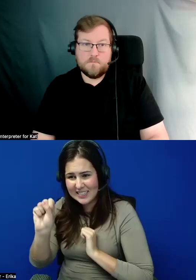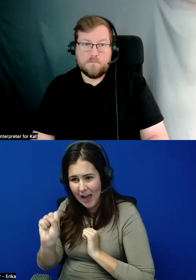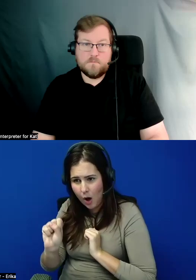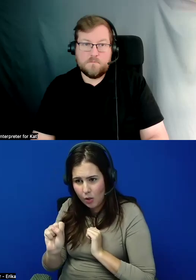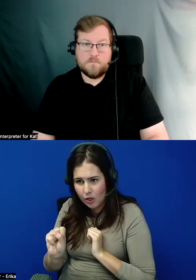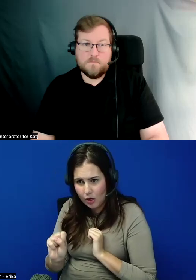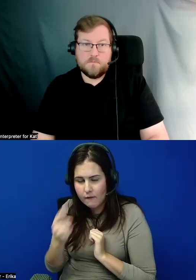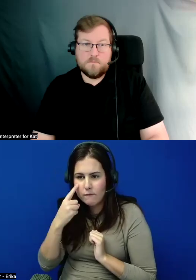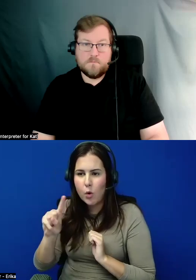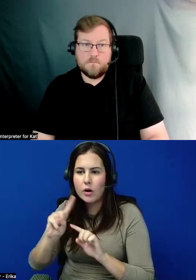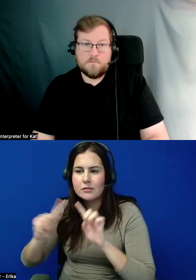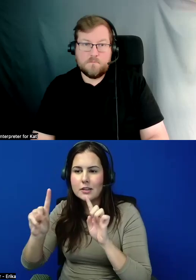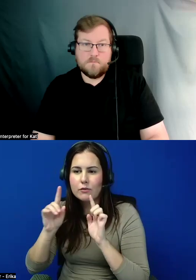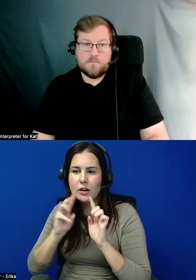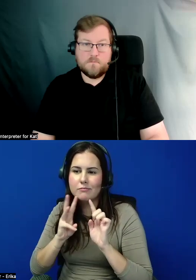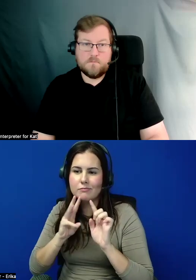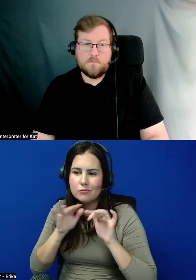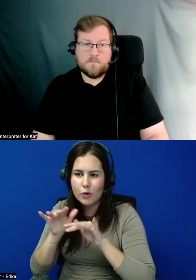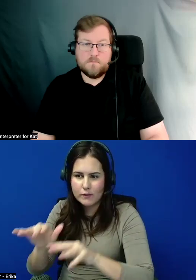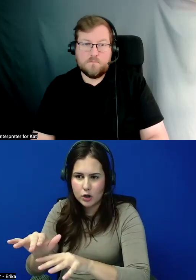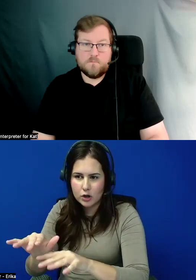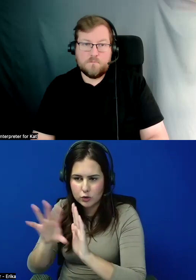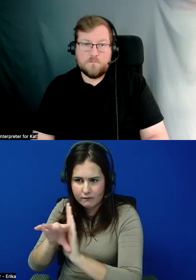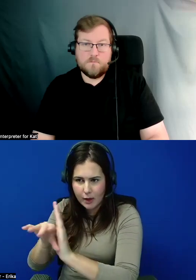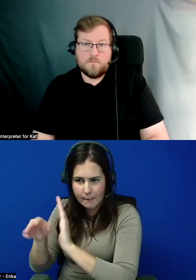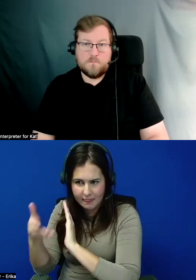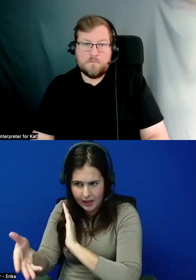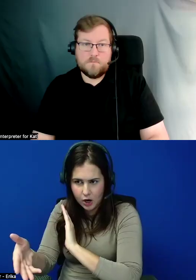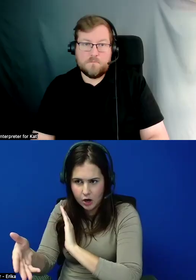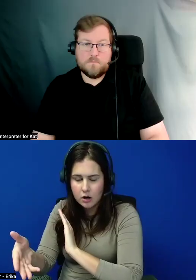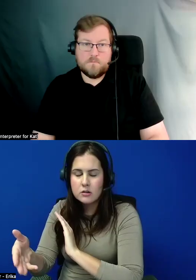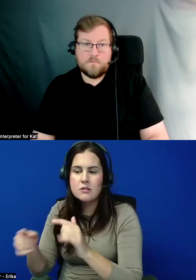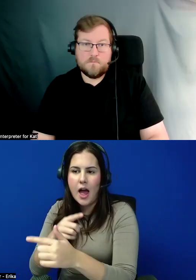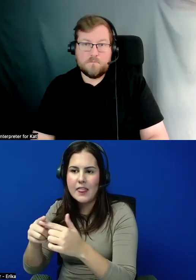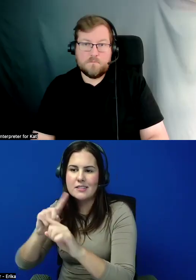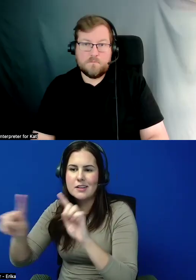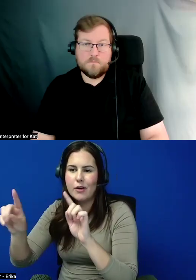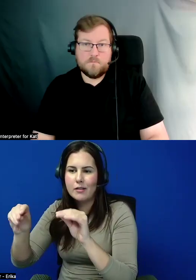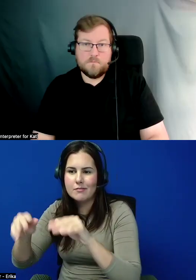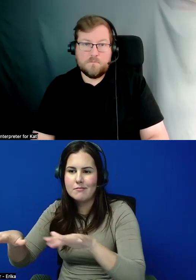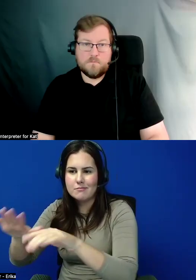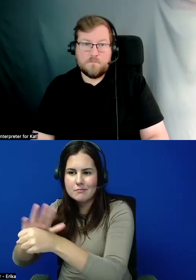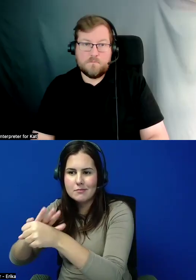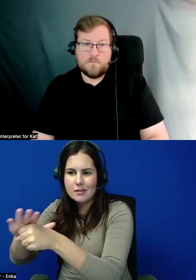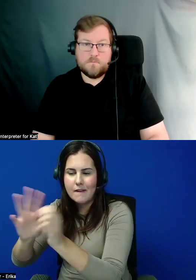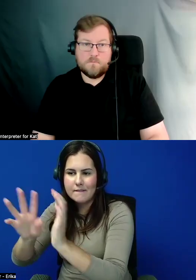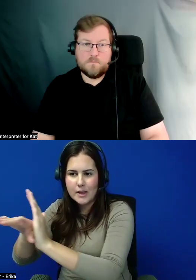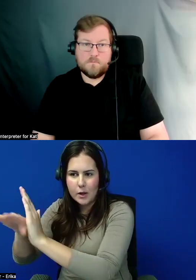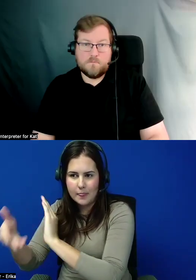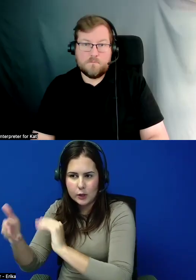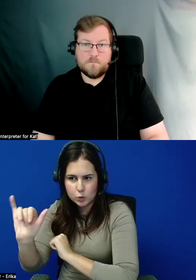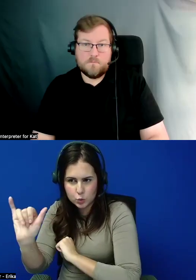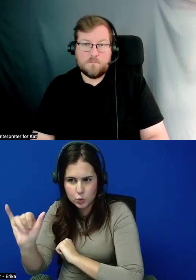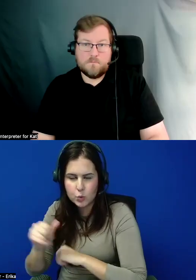river, sort of. And then we filmed scenes down there because we were heading for that